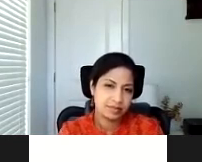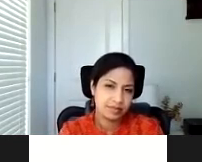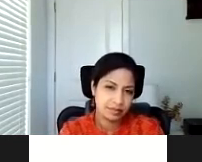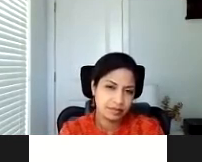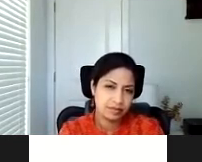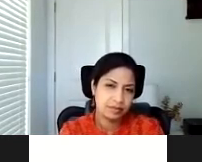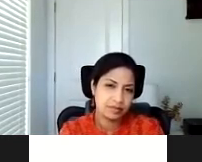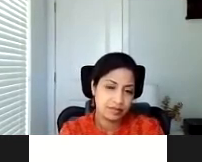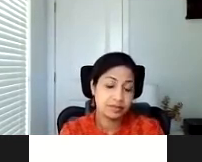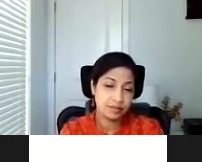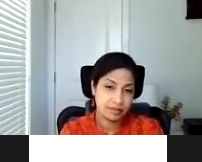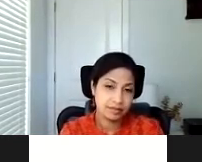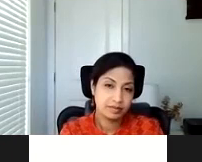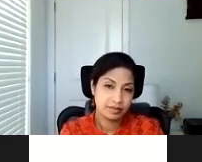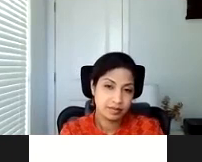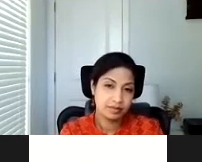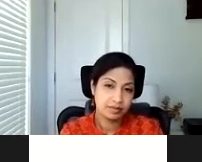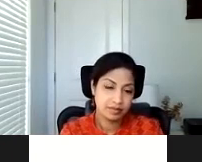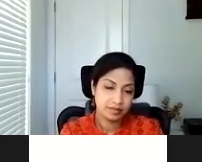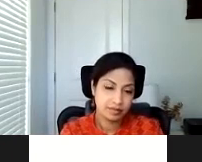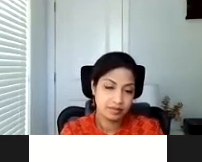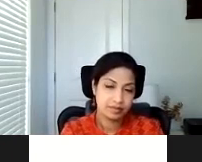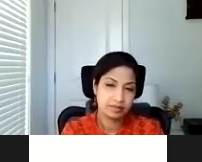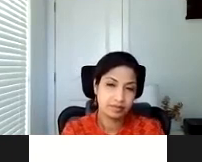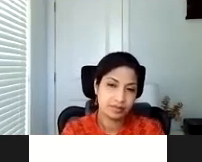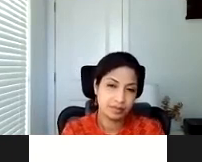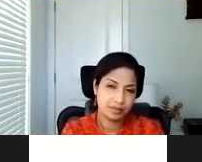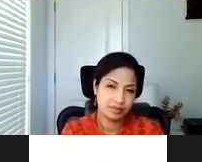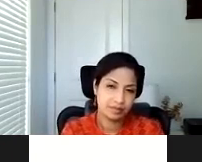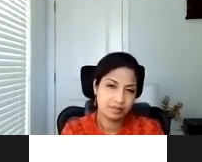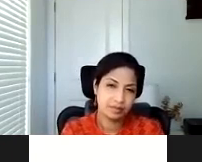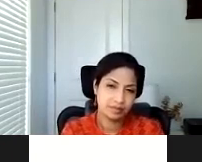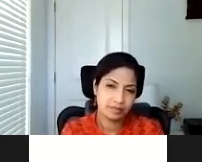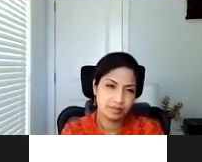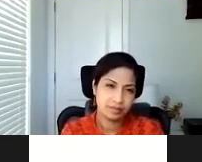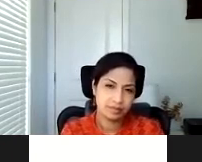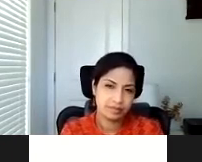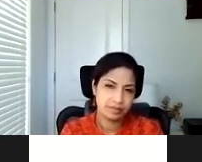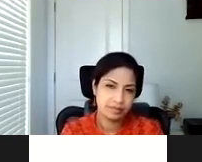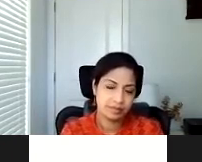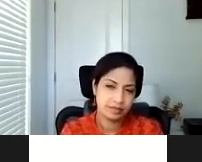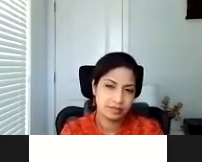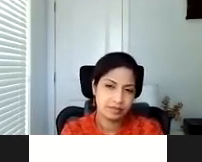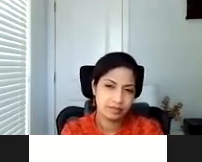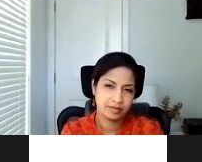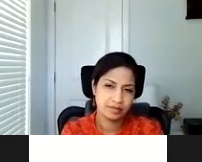lessons, materials on a day-to-day basis? And secondly, how can assistive technology